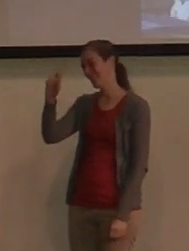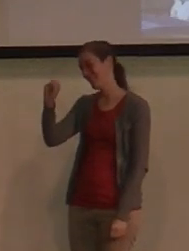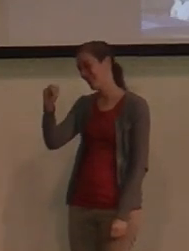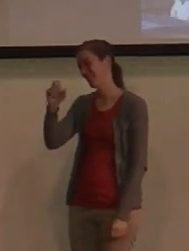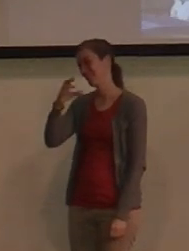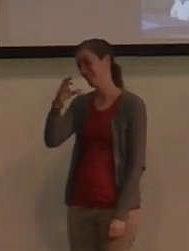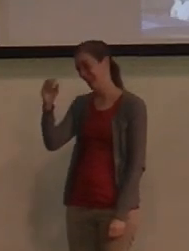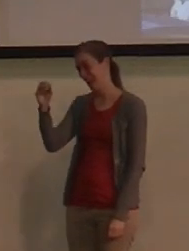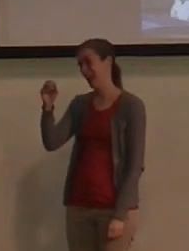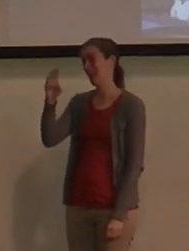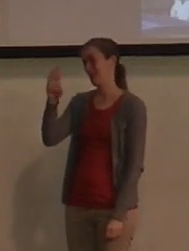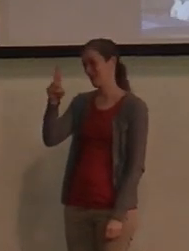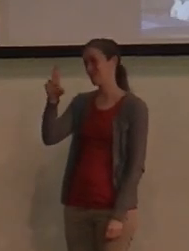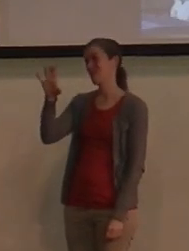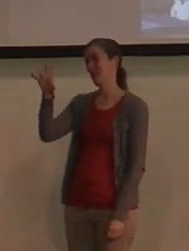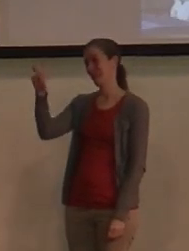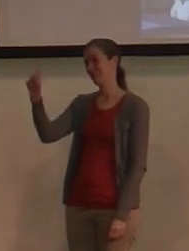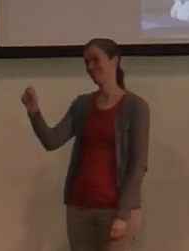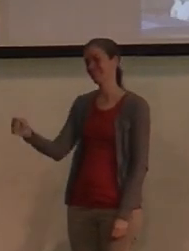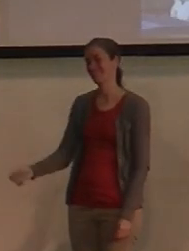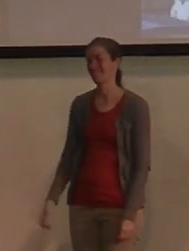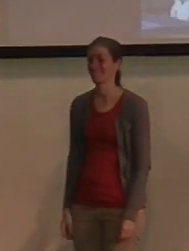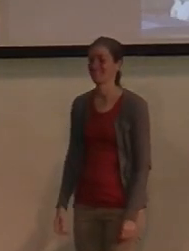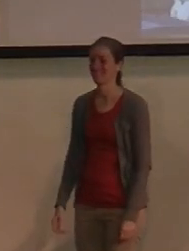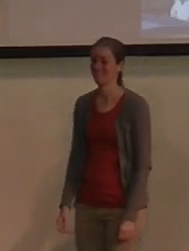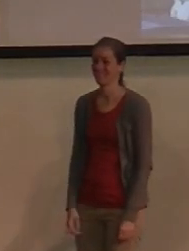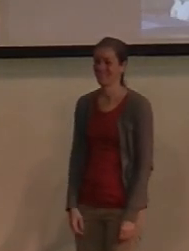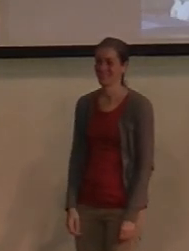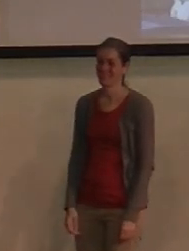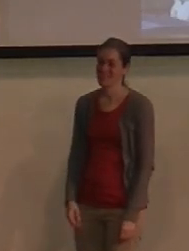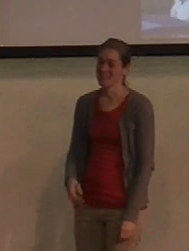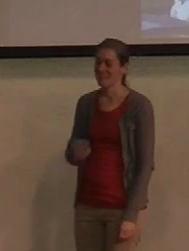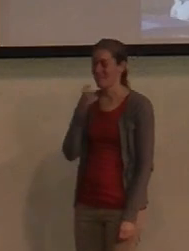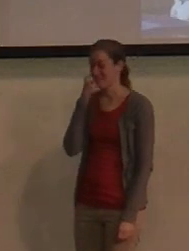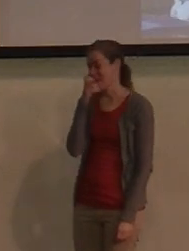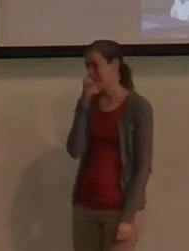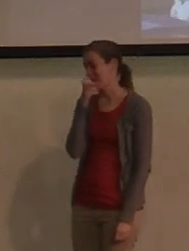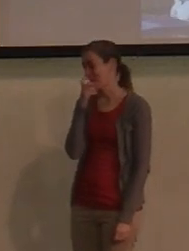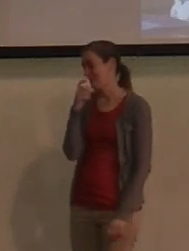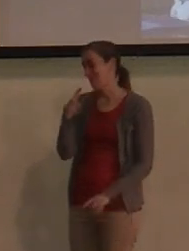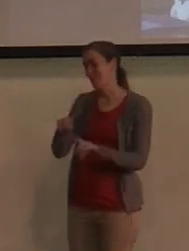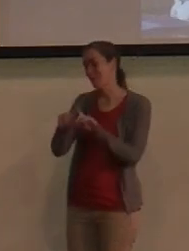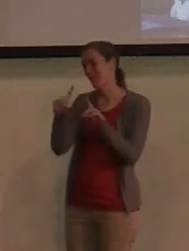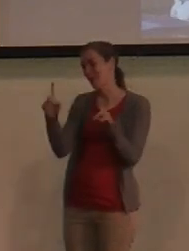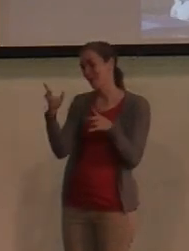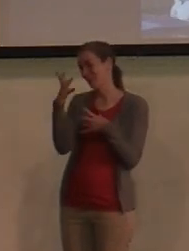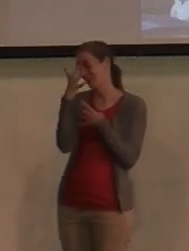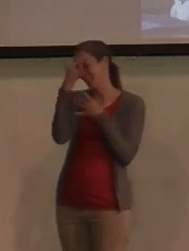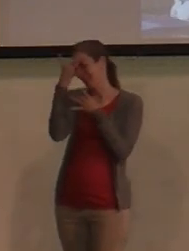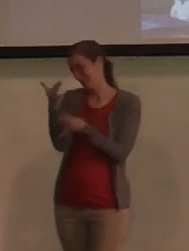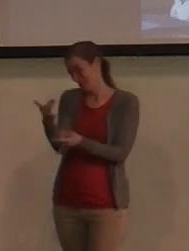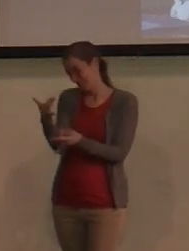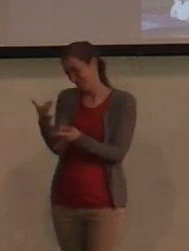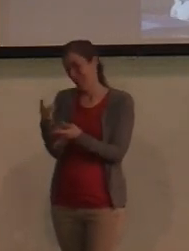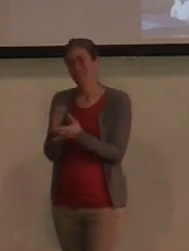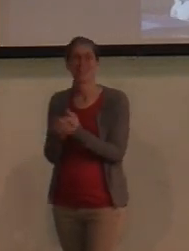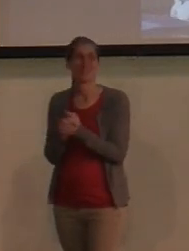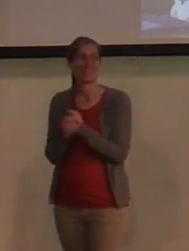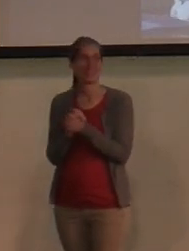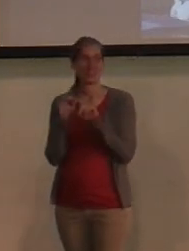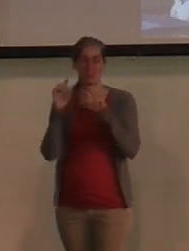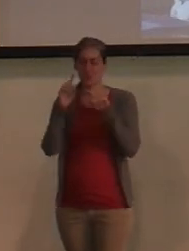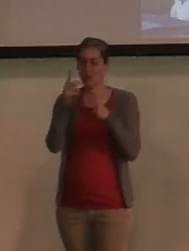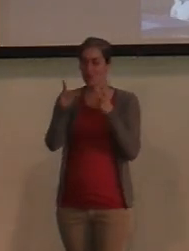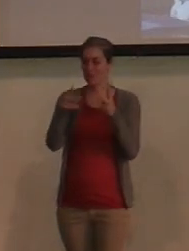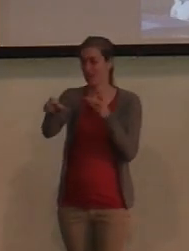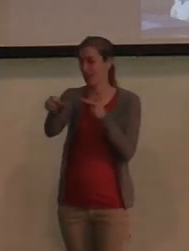Okay? And so, but an interesting thing, you know, as you go and visit